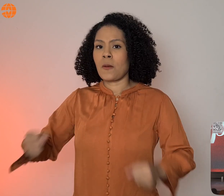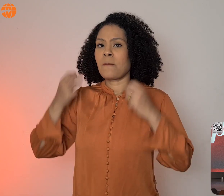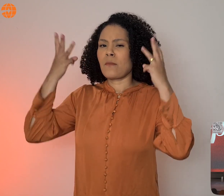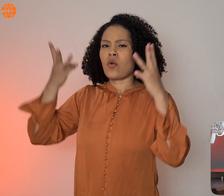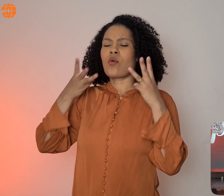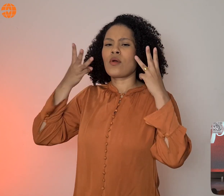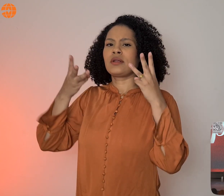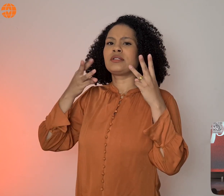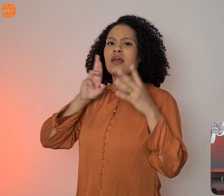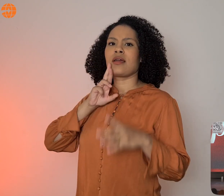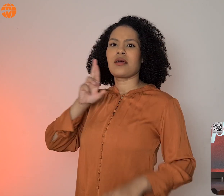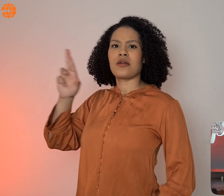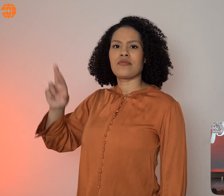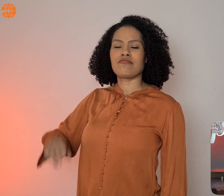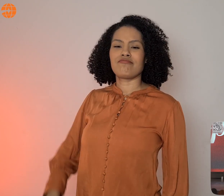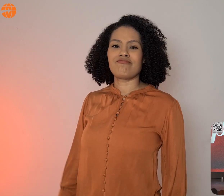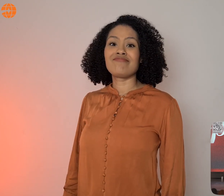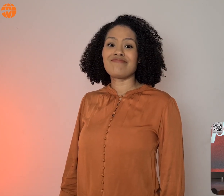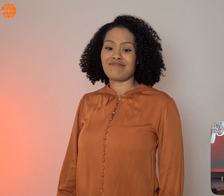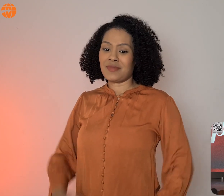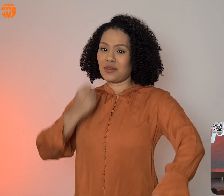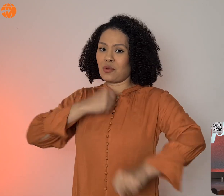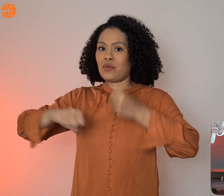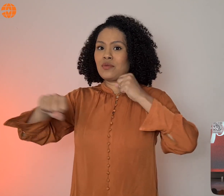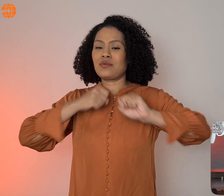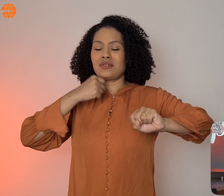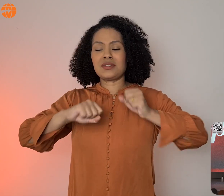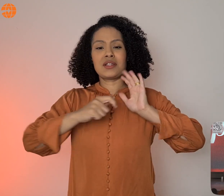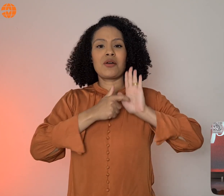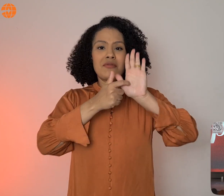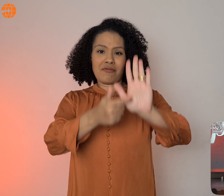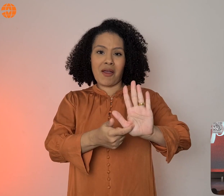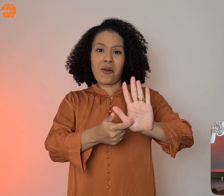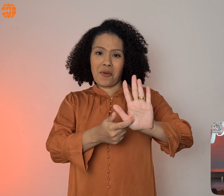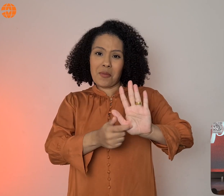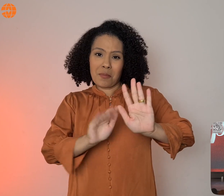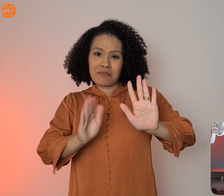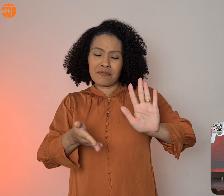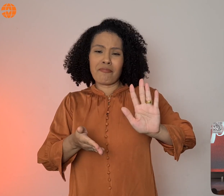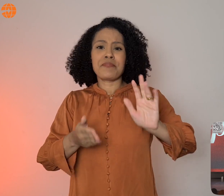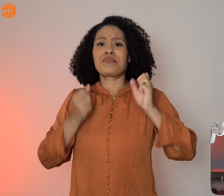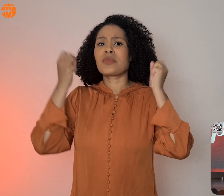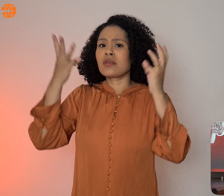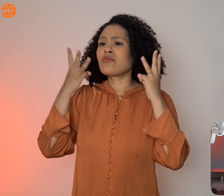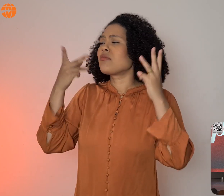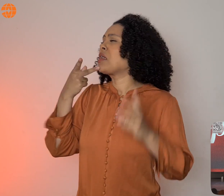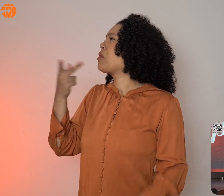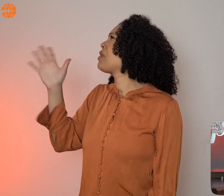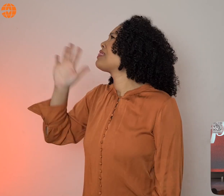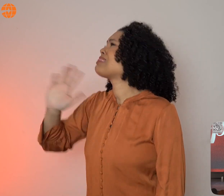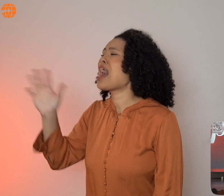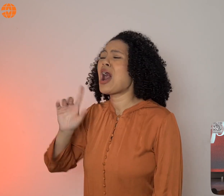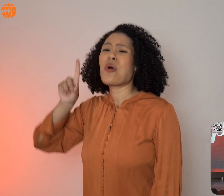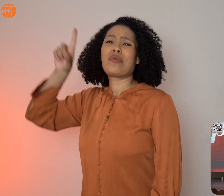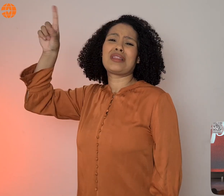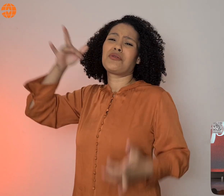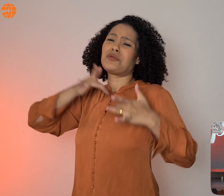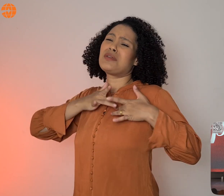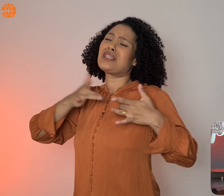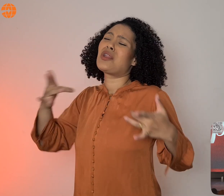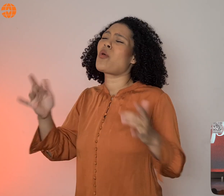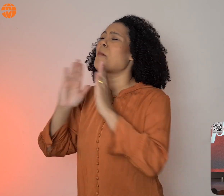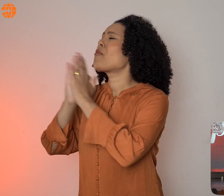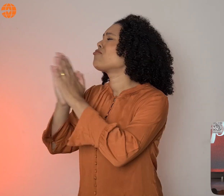in this psalm. Ele disse, na verdade, aquilo que está praticamente sendo No, citado God, aqui nesse salmo. you are a merciful God. Ele está dizendo, não, Deus, o Senhor é um